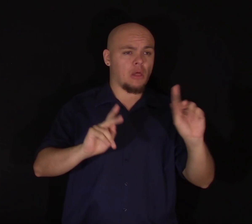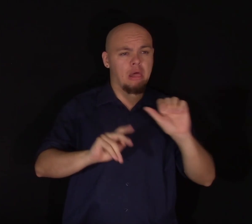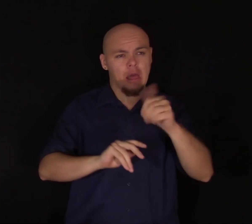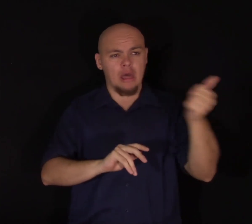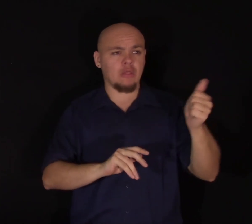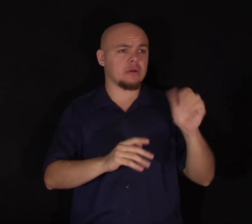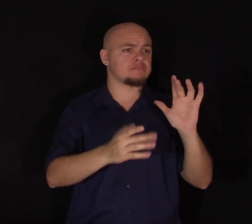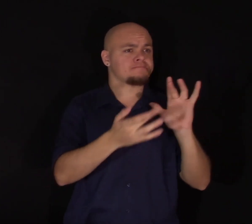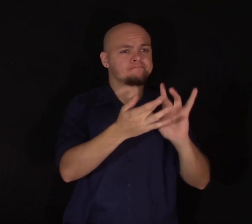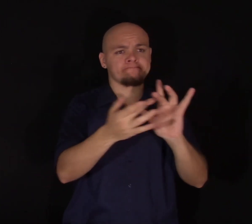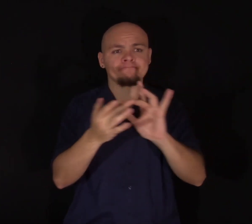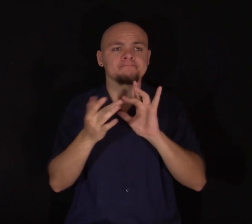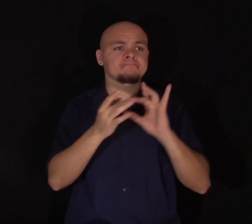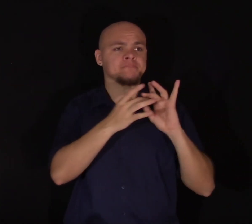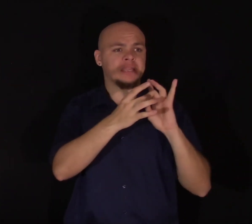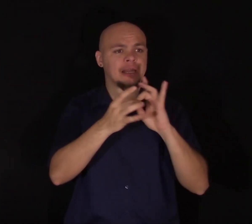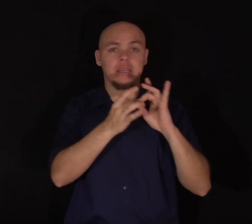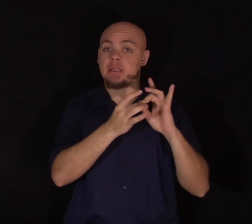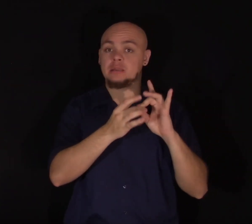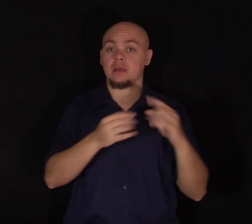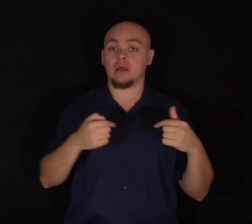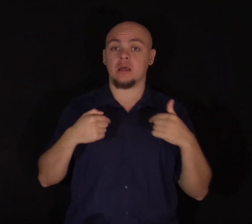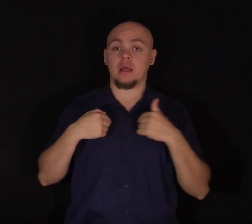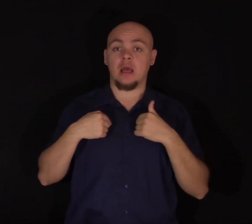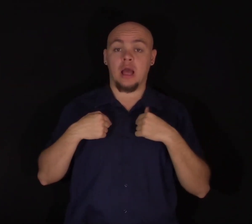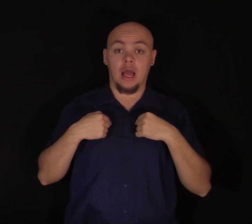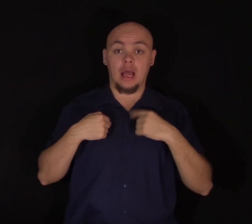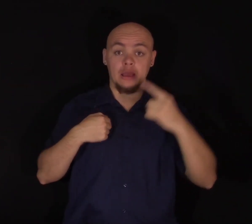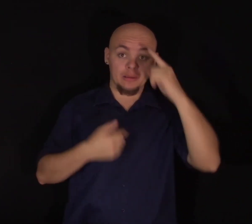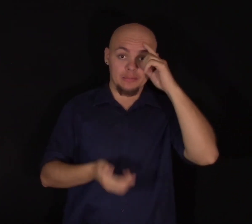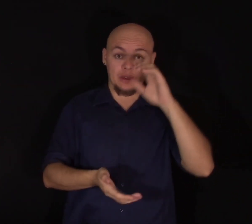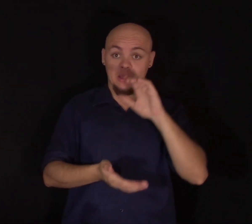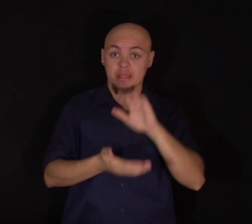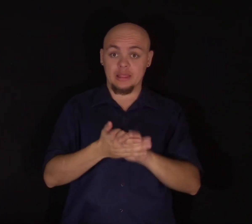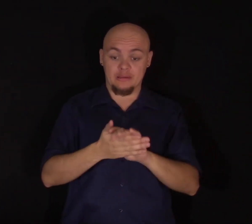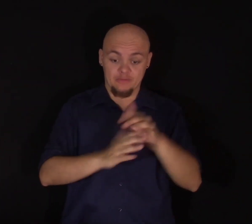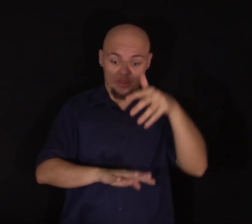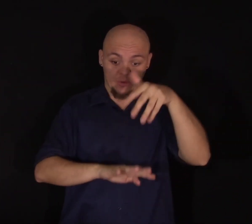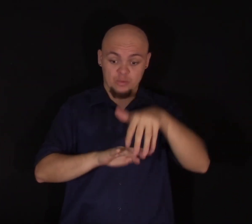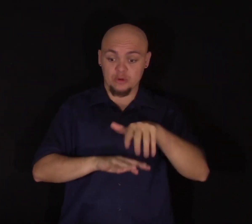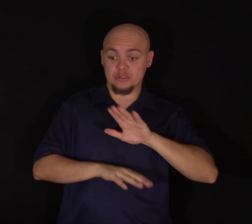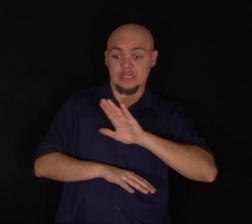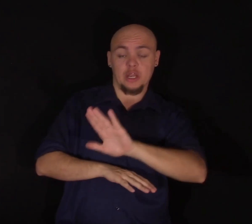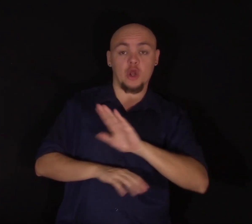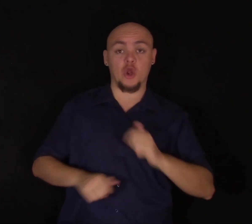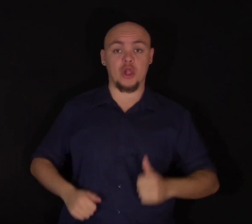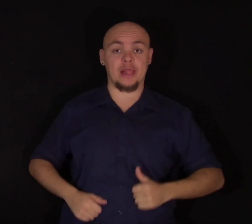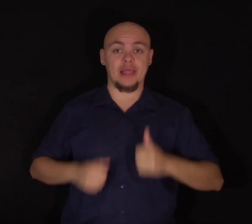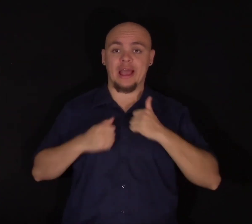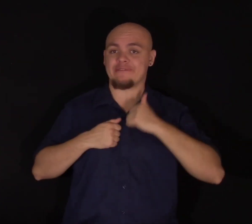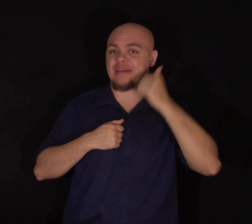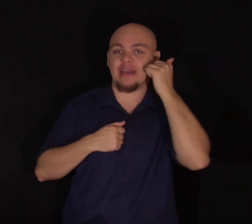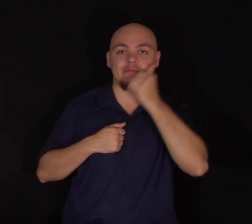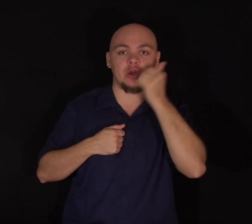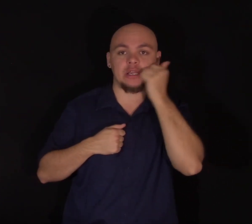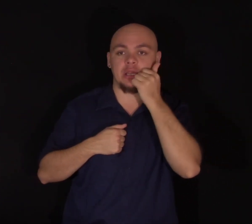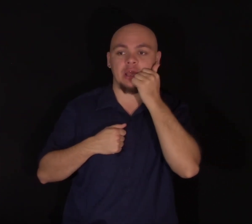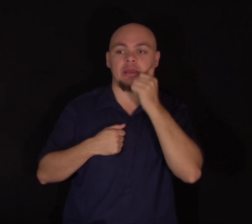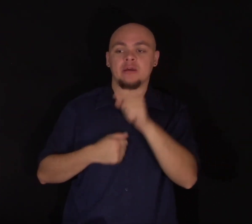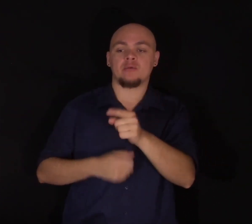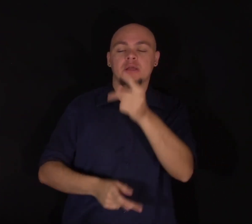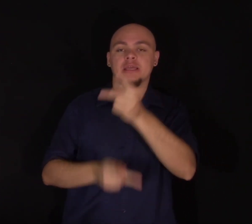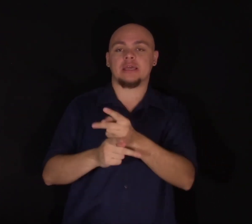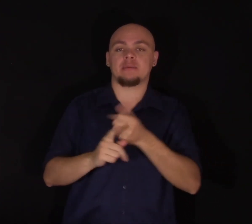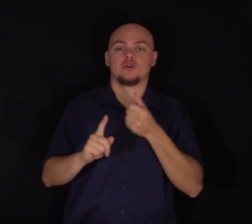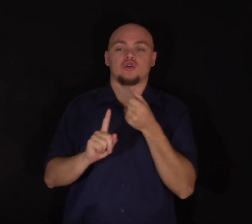others. I have to believe that the roots that are forming in her life every single day are the ones that will hold